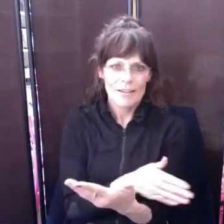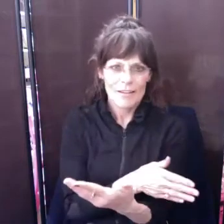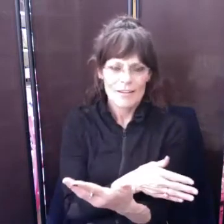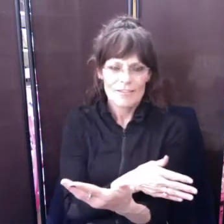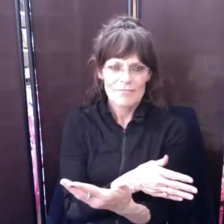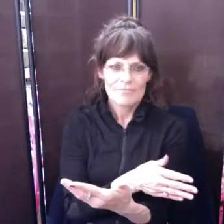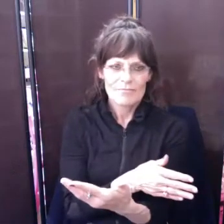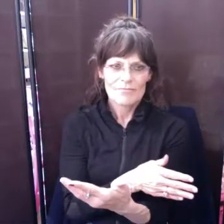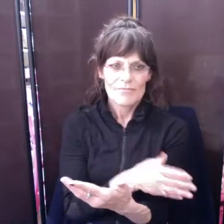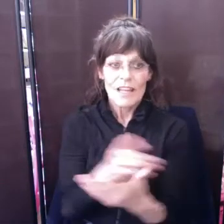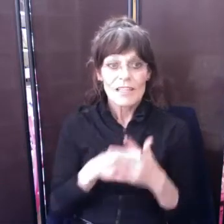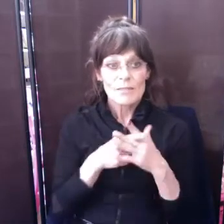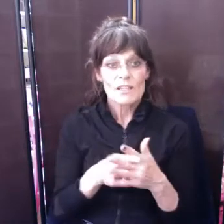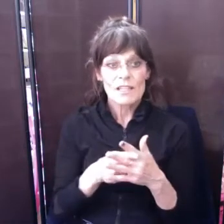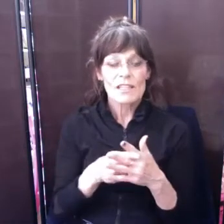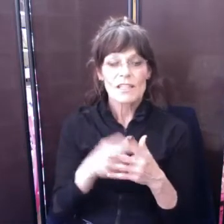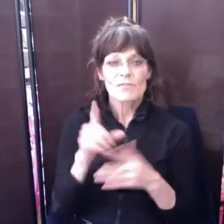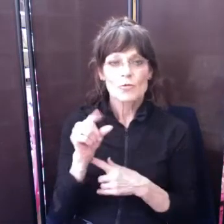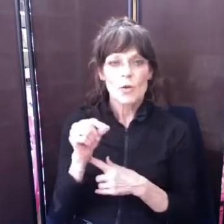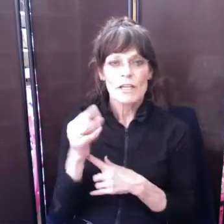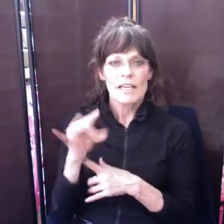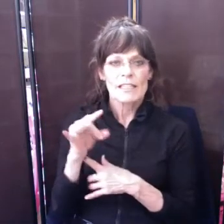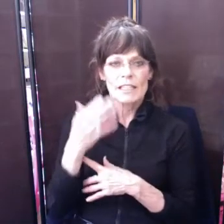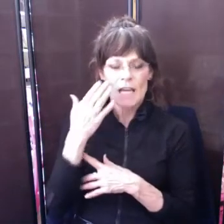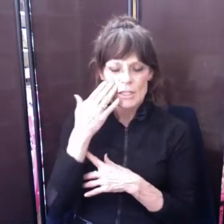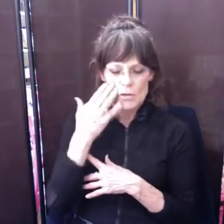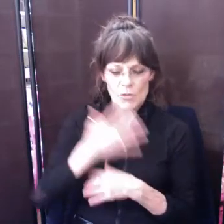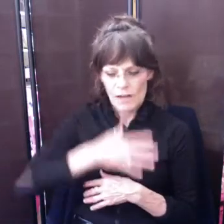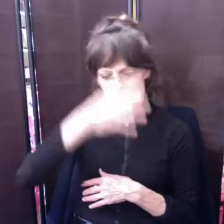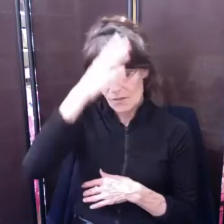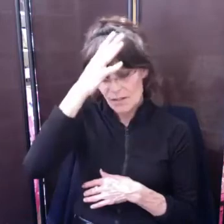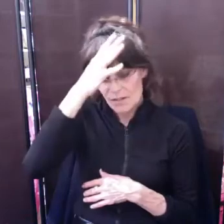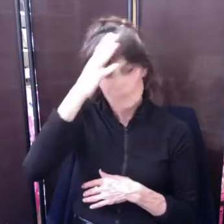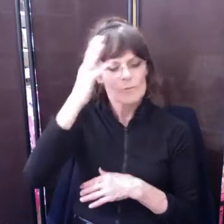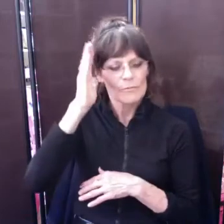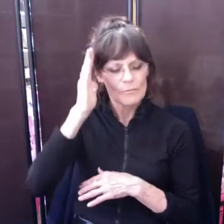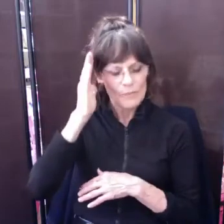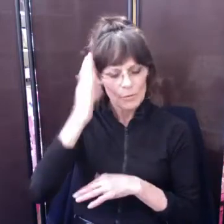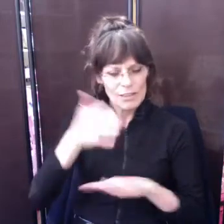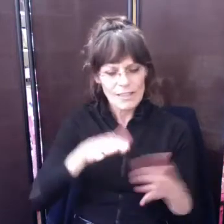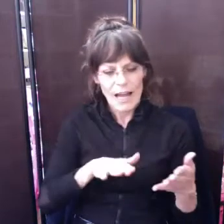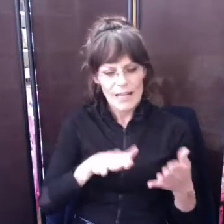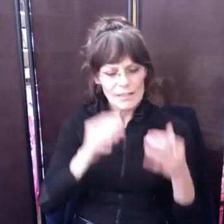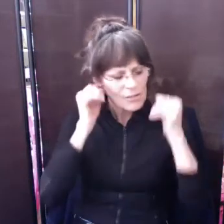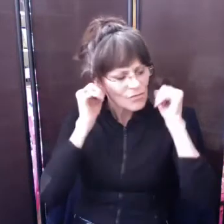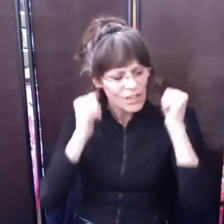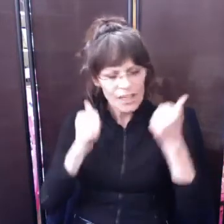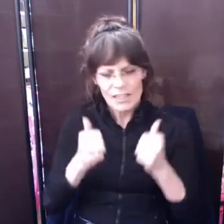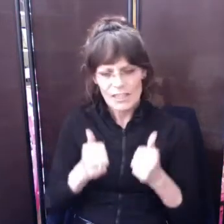at the beginning of 2018, I knew my father was not going to live through the year. I could just tell he was fading away. He was 96